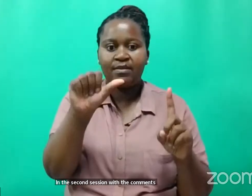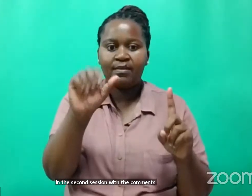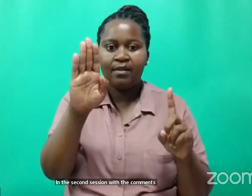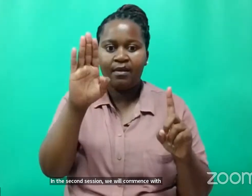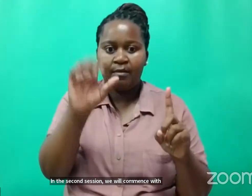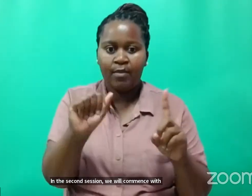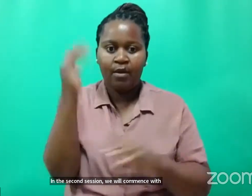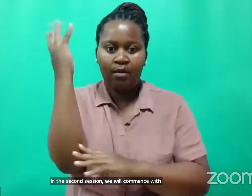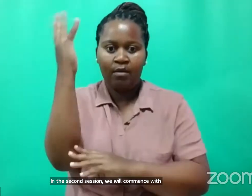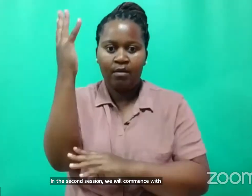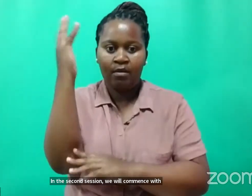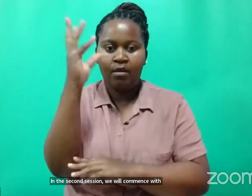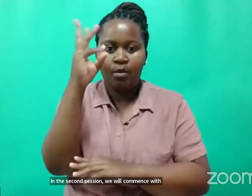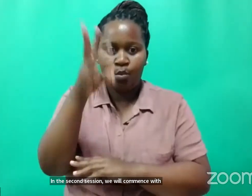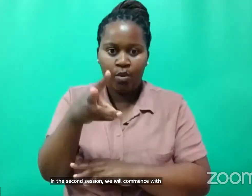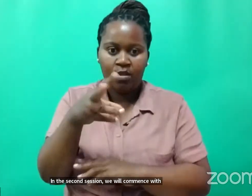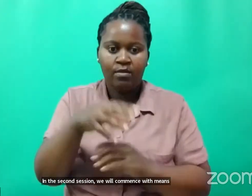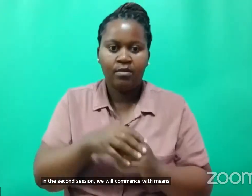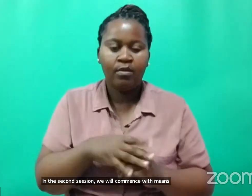because